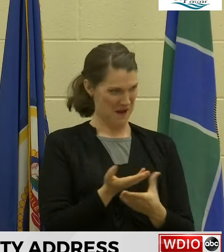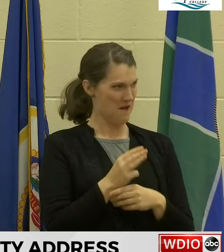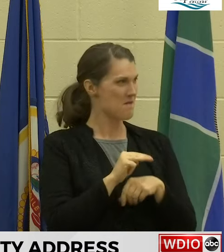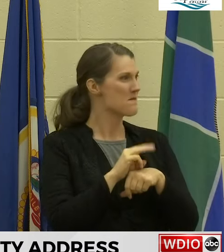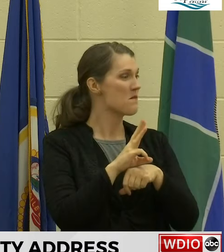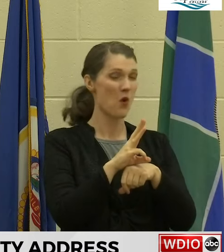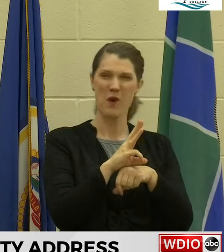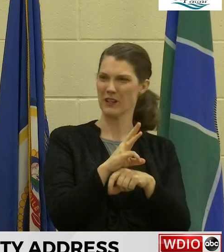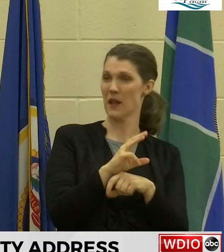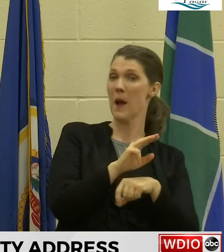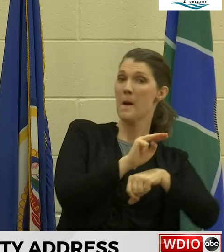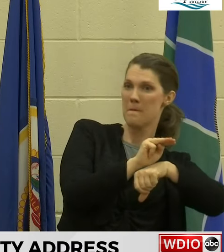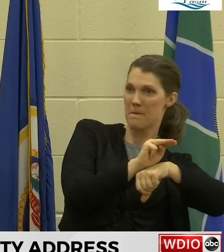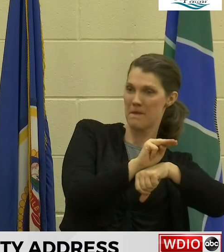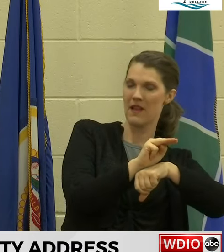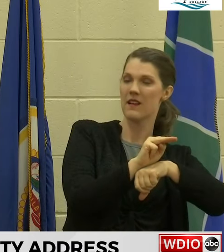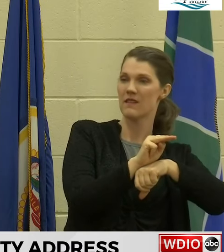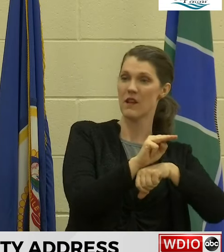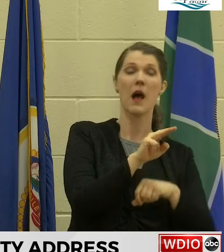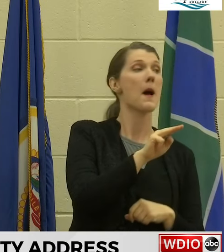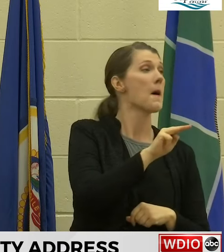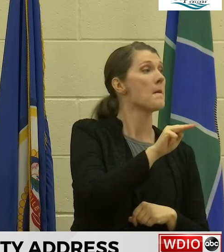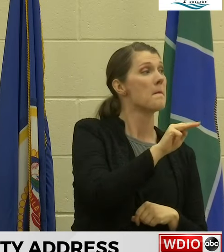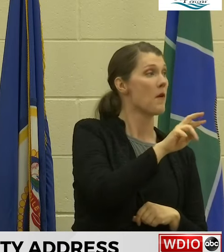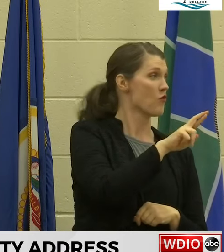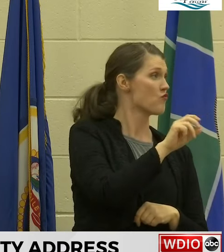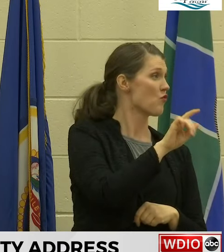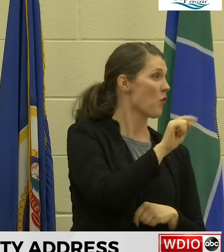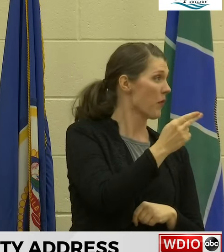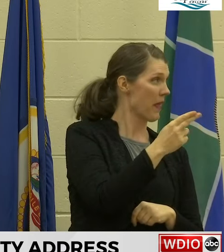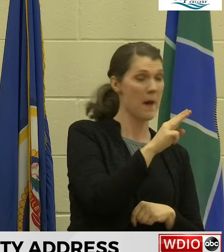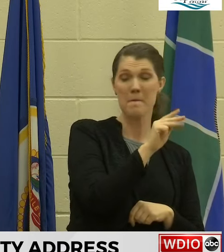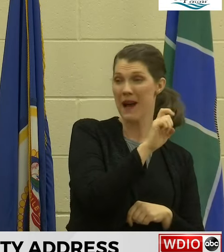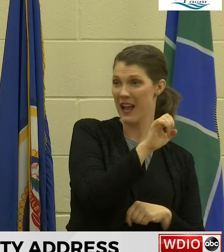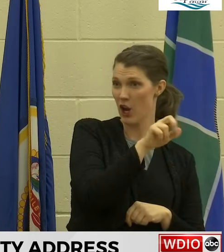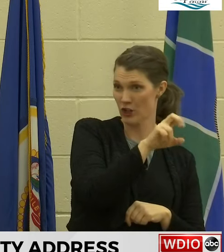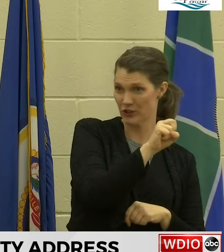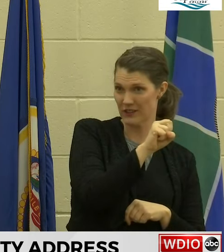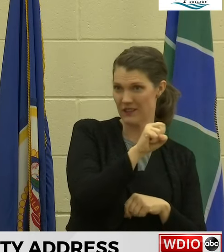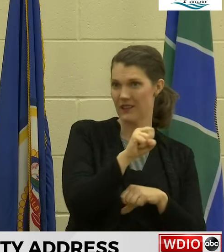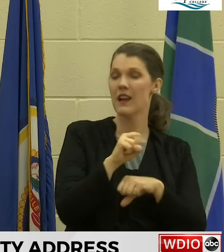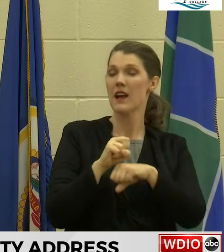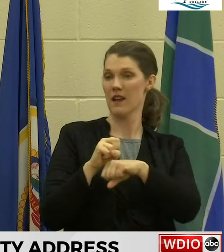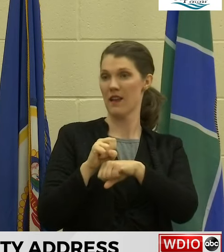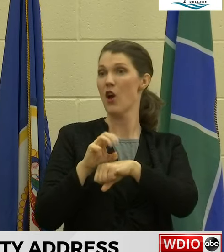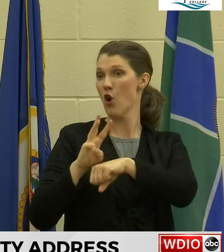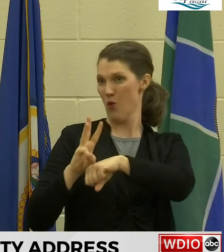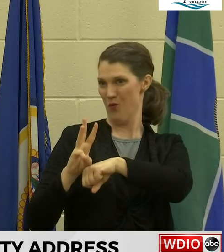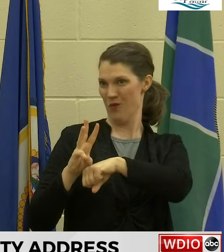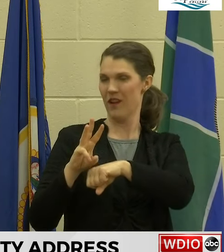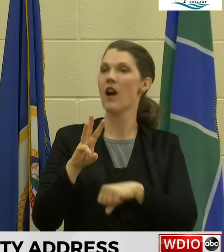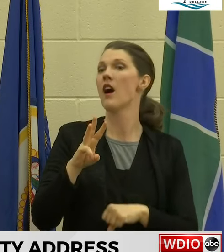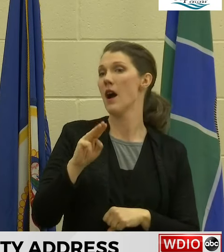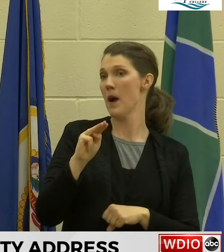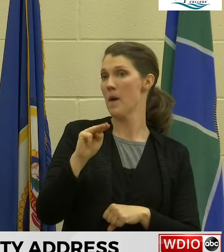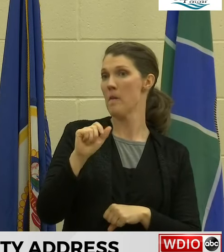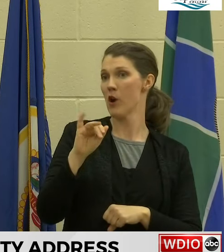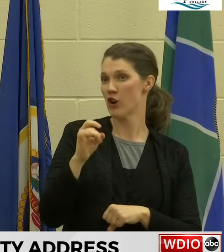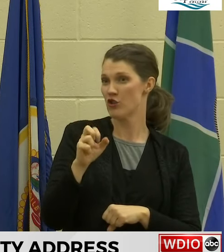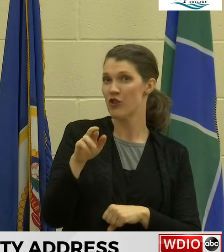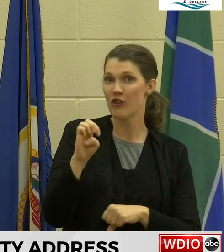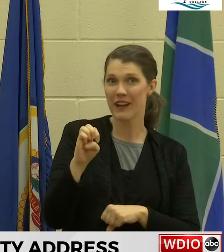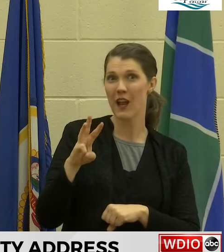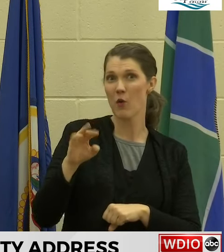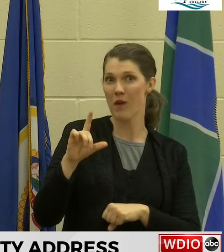powerful and visionary women, Ruth Myers and Marjorie Wilkins. This school embodies the African proverb,